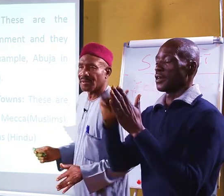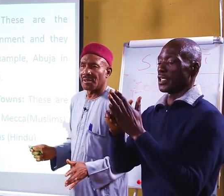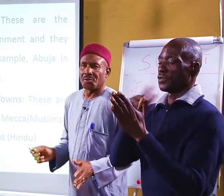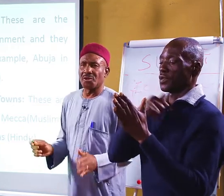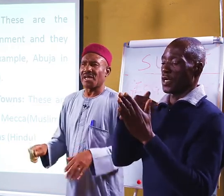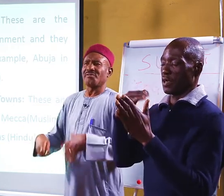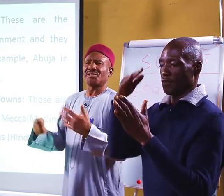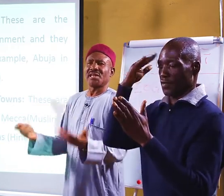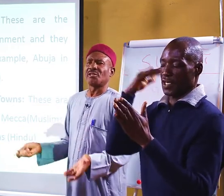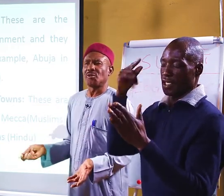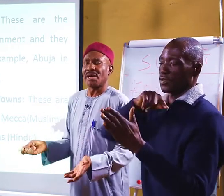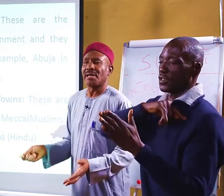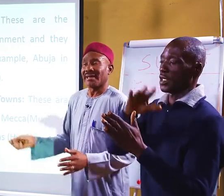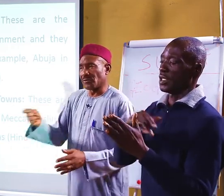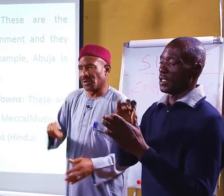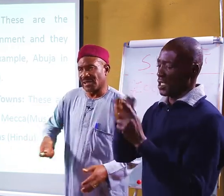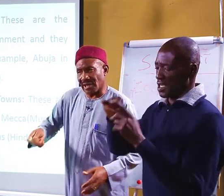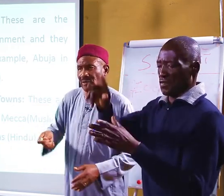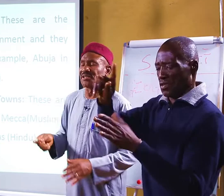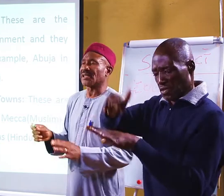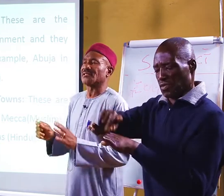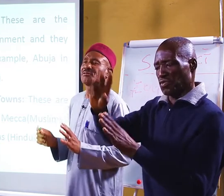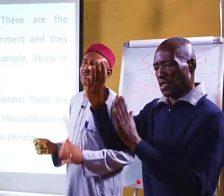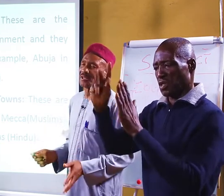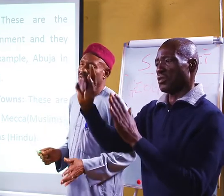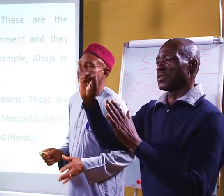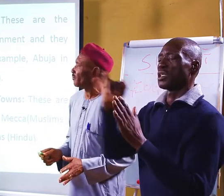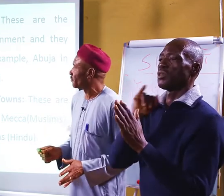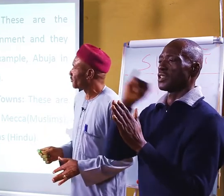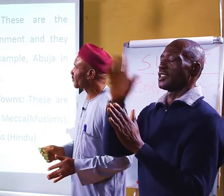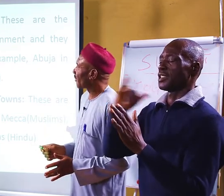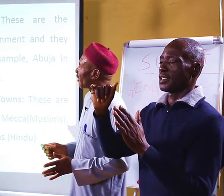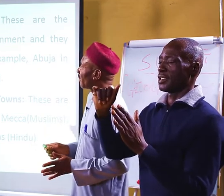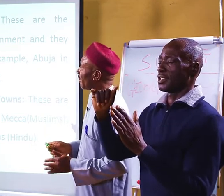administrative. You can even say Kaduna town is an administrative town.